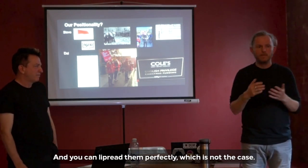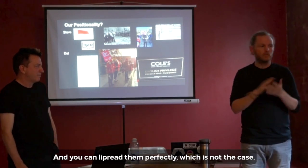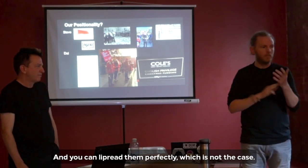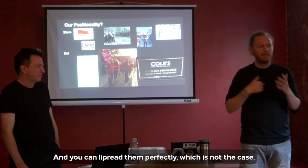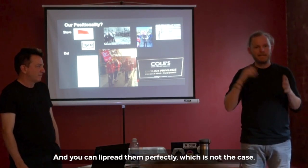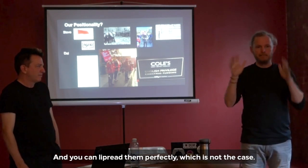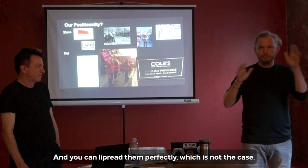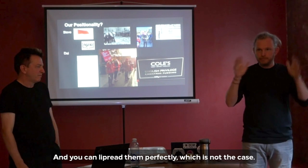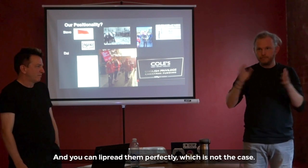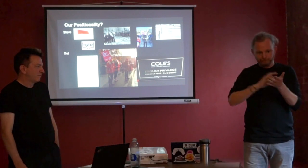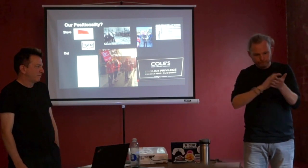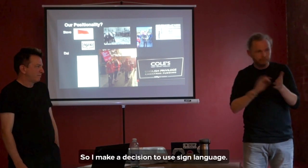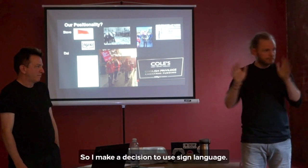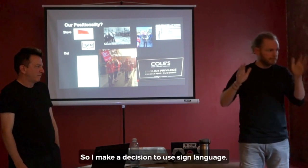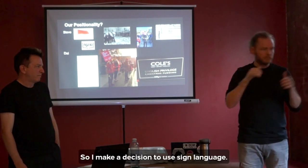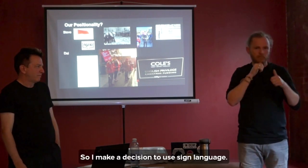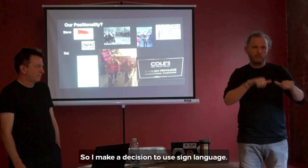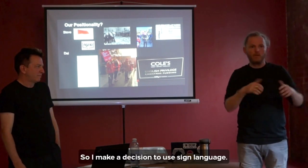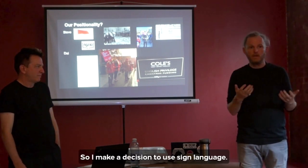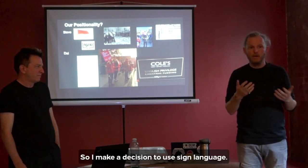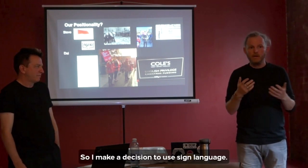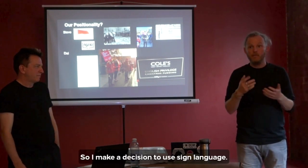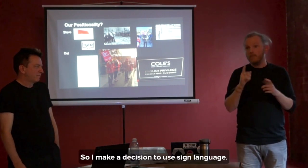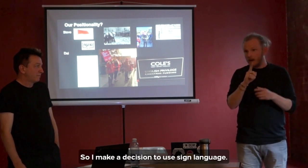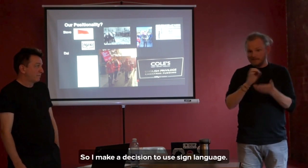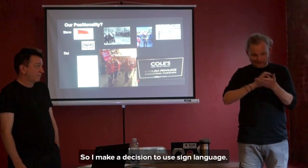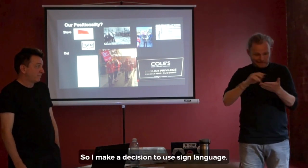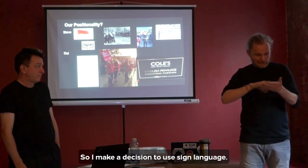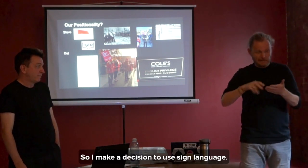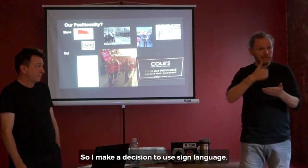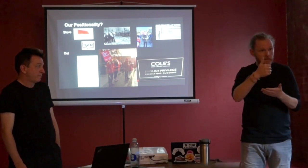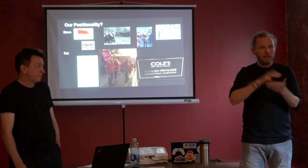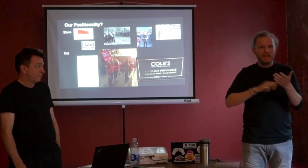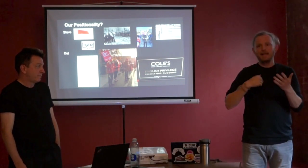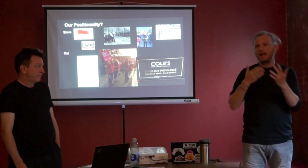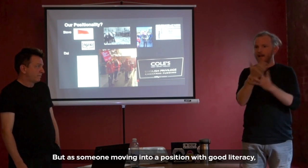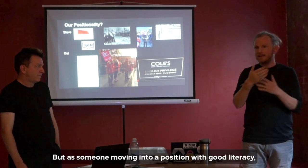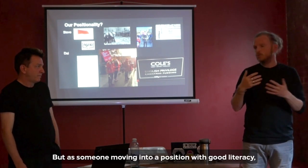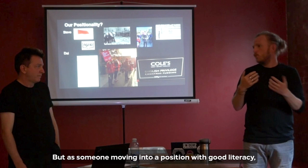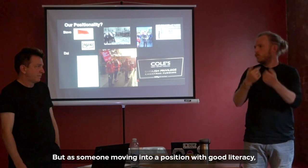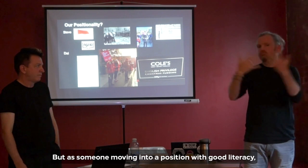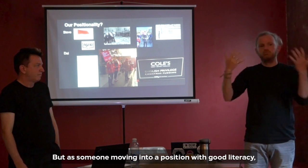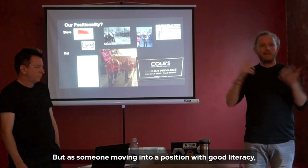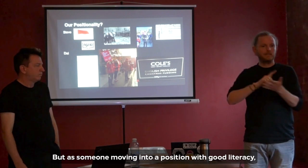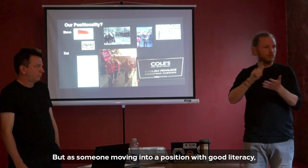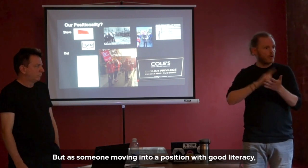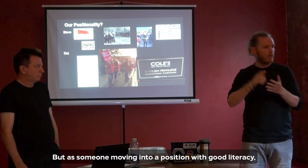perfectly, which is not the case. So I made a decision to use sign language. But as someone with English provision with